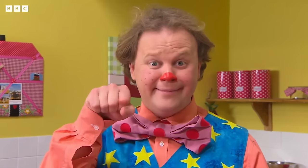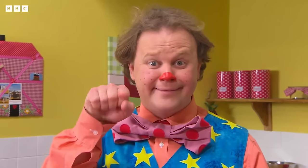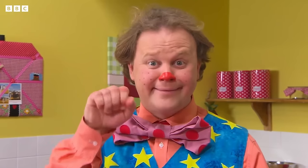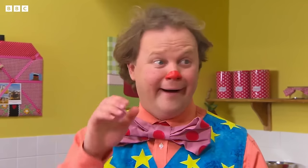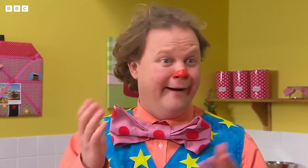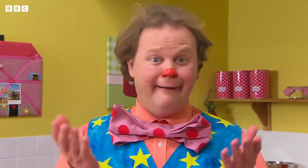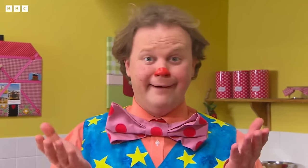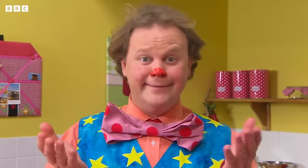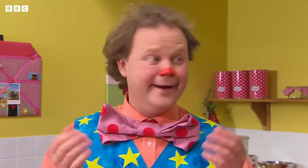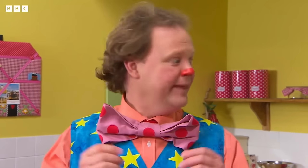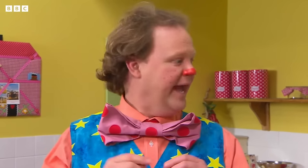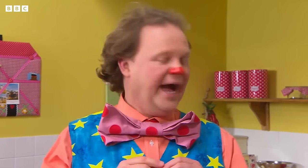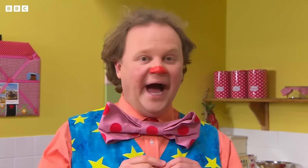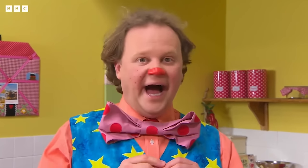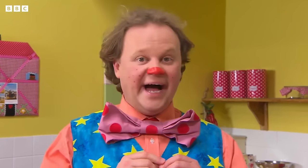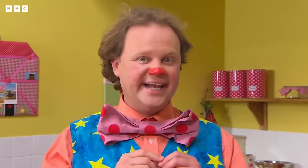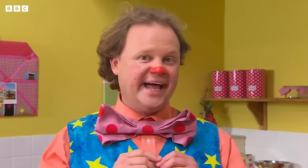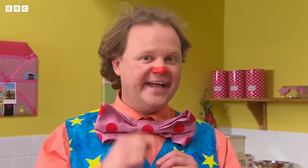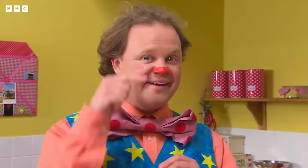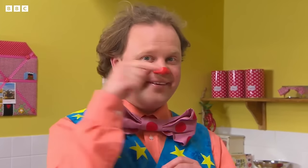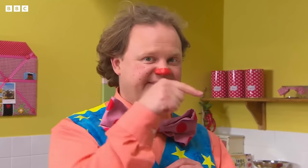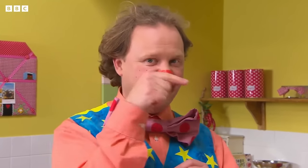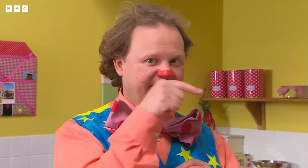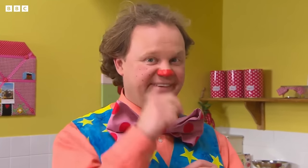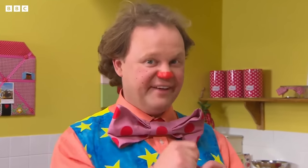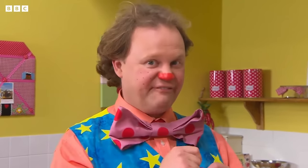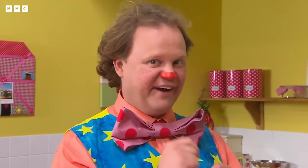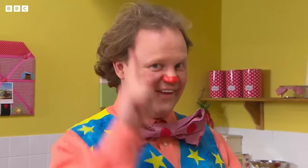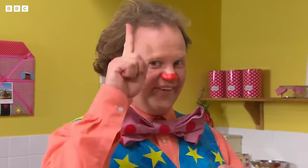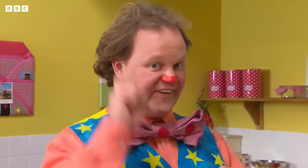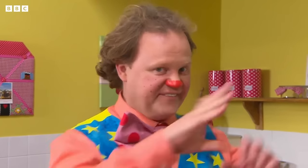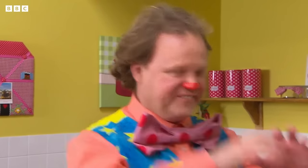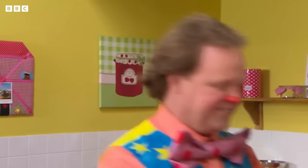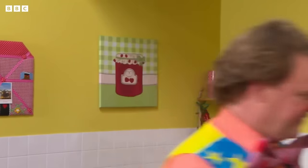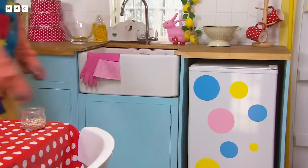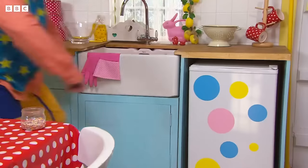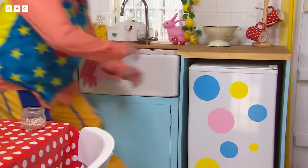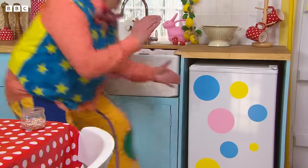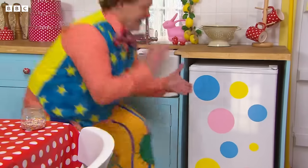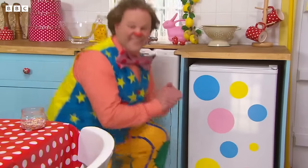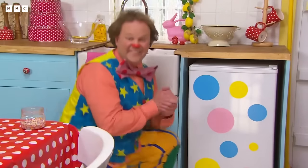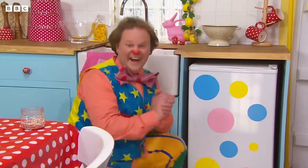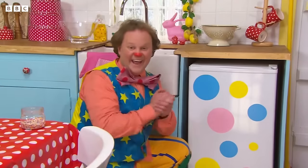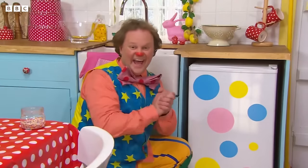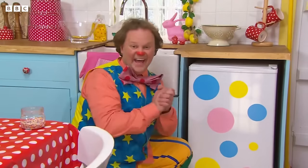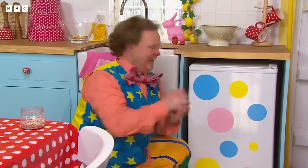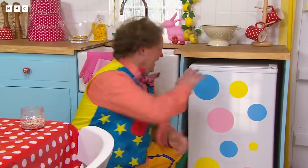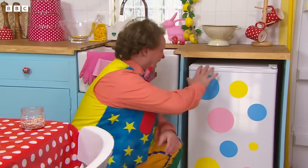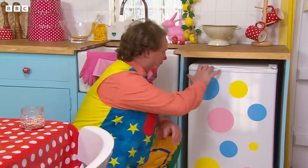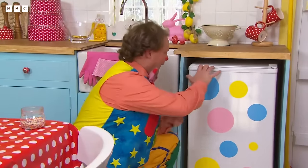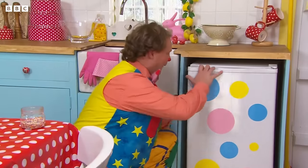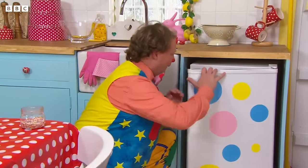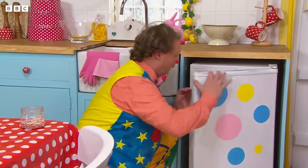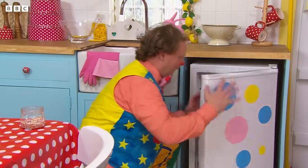Yes. I'll just see what's in the fridge. Right then.